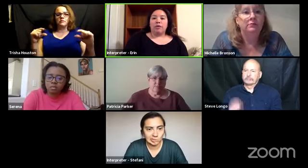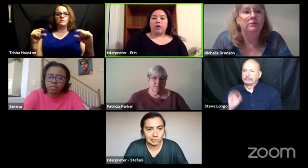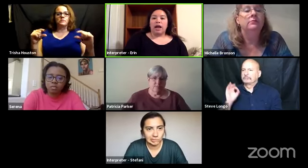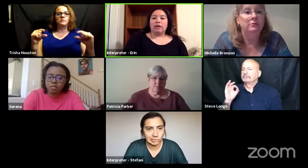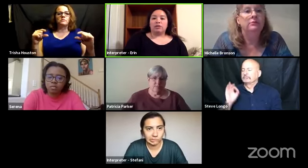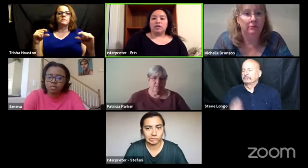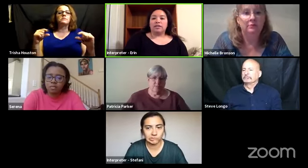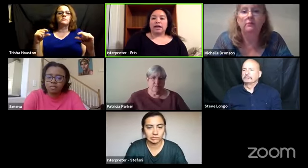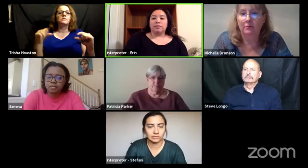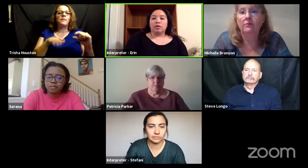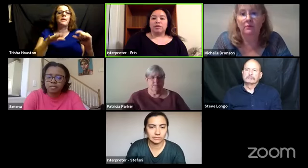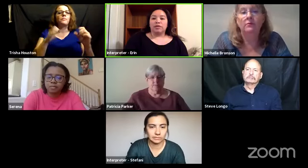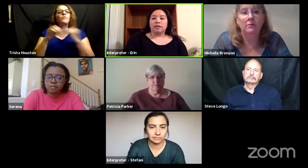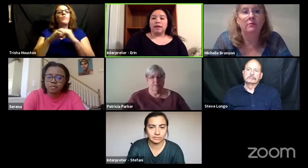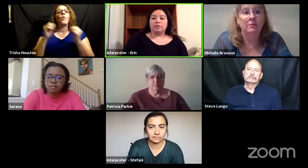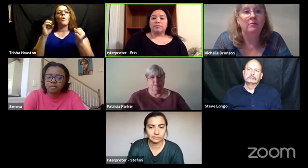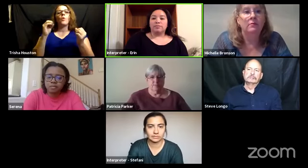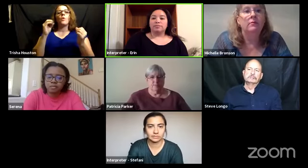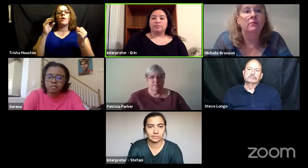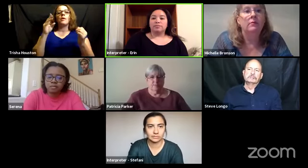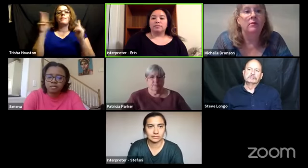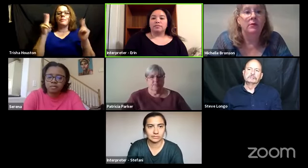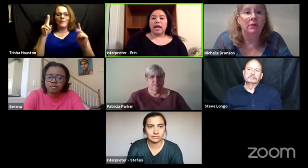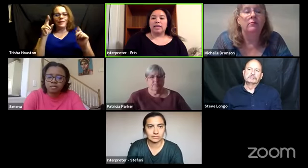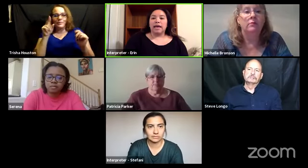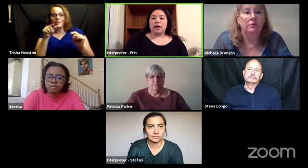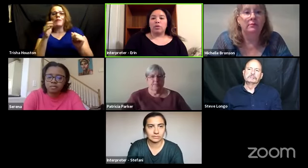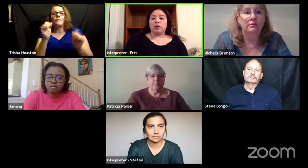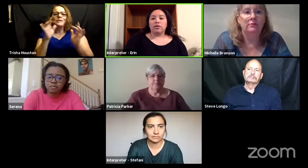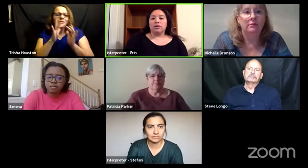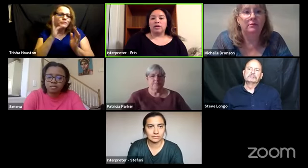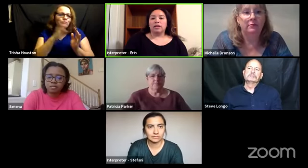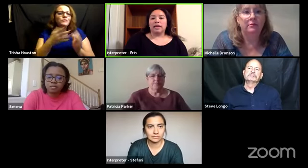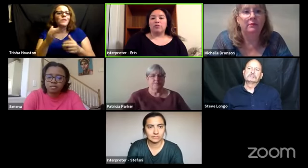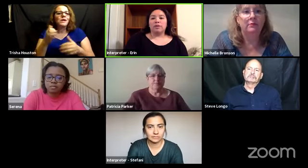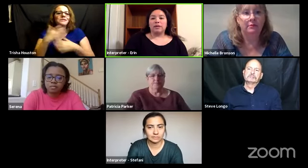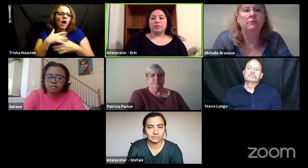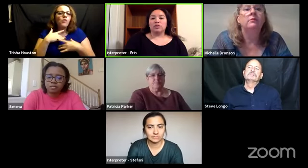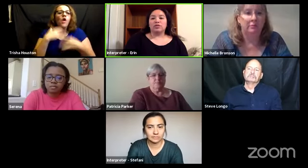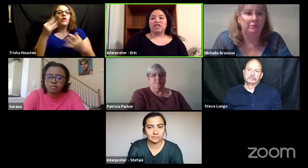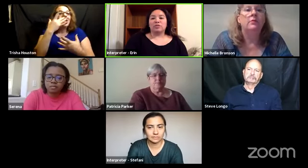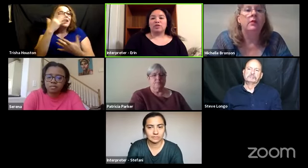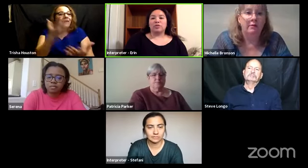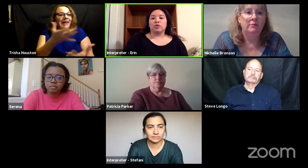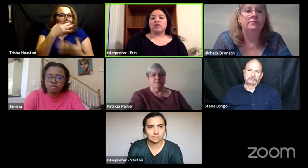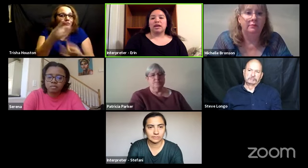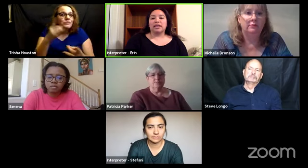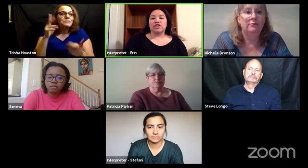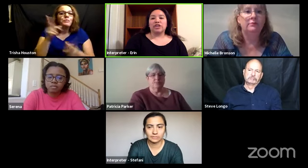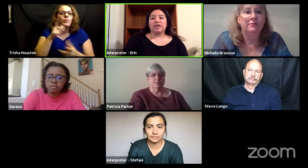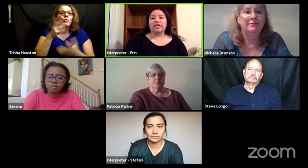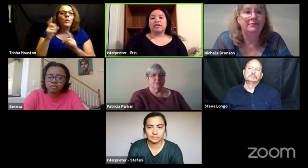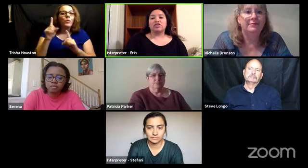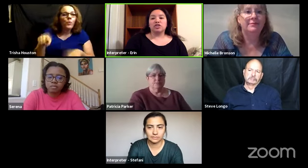for how to contact the board via email. And that will allow people to reach out to the board directly to share any